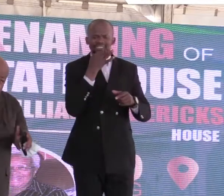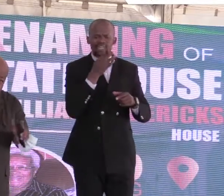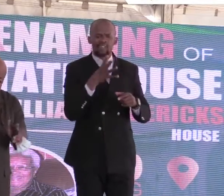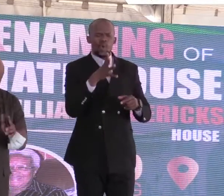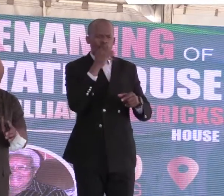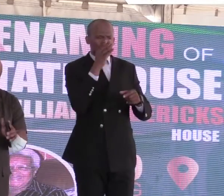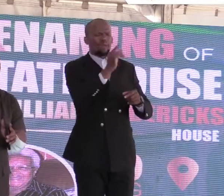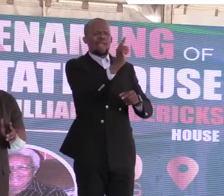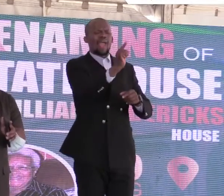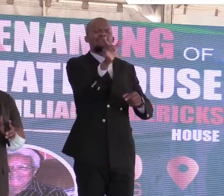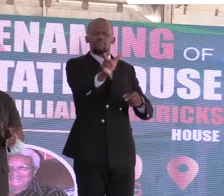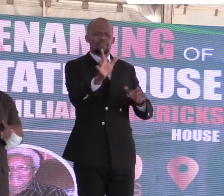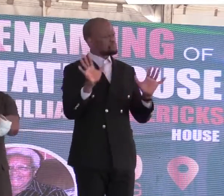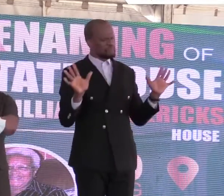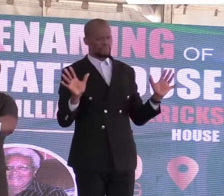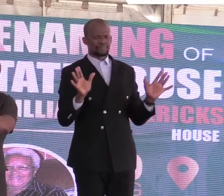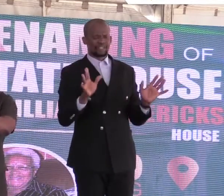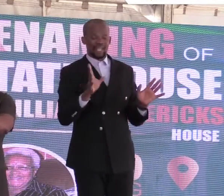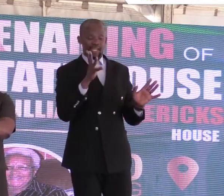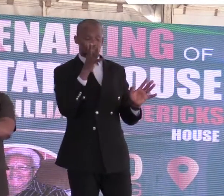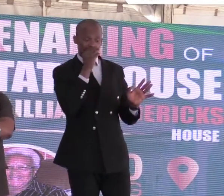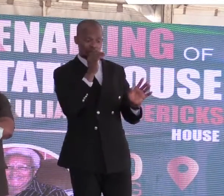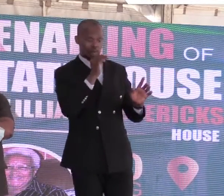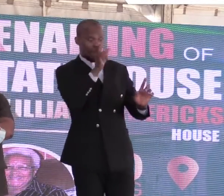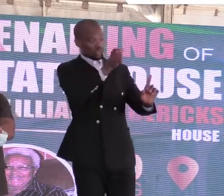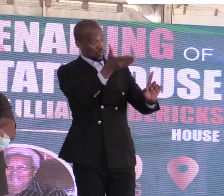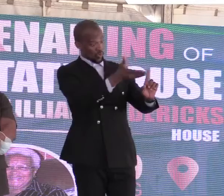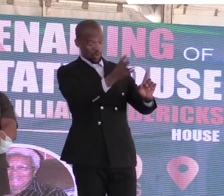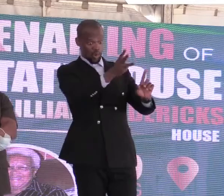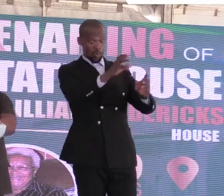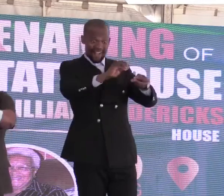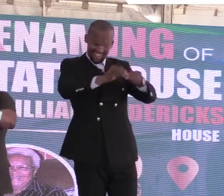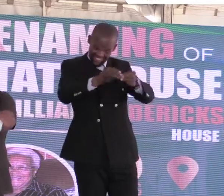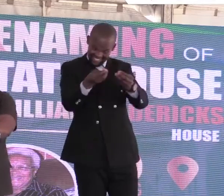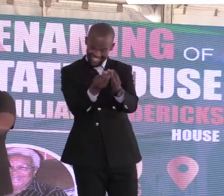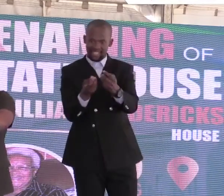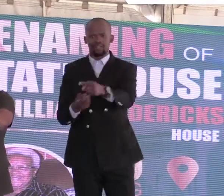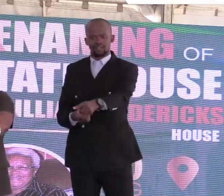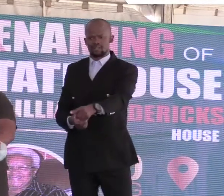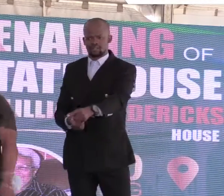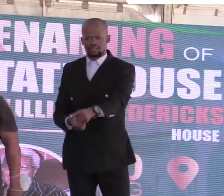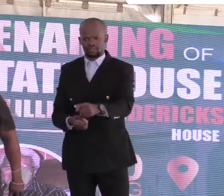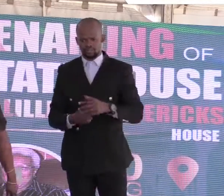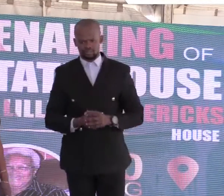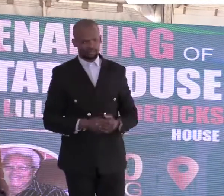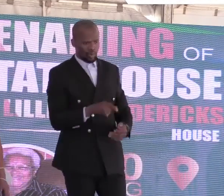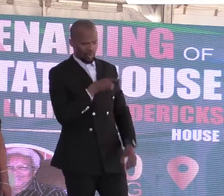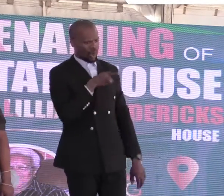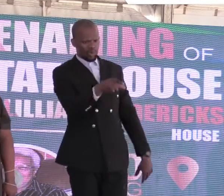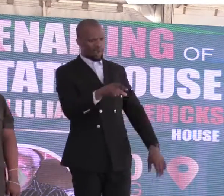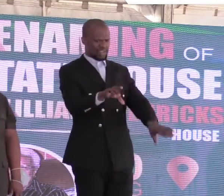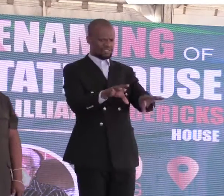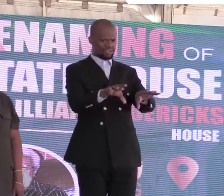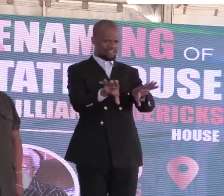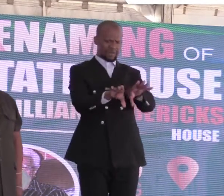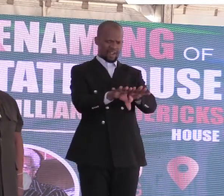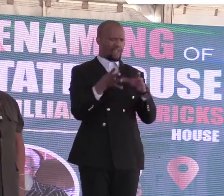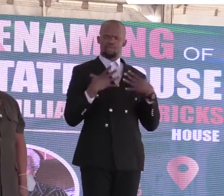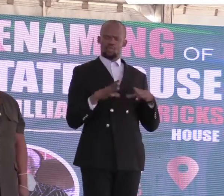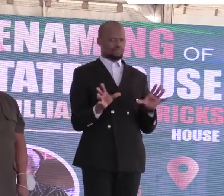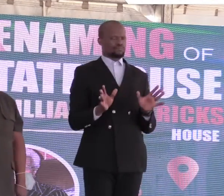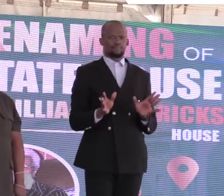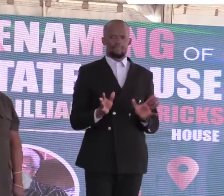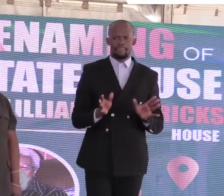everybody, talk to the person who's going to fix this. As a no-nonsense person that she